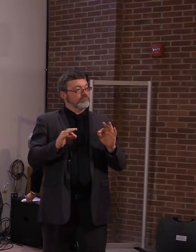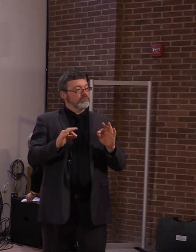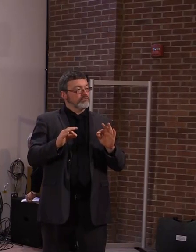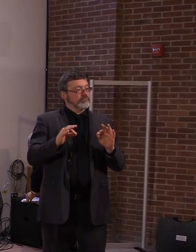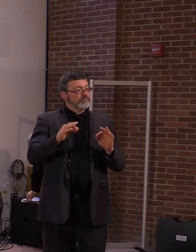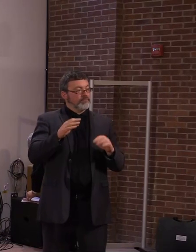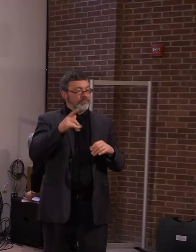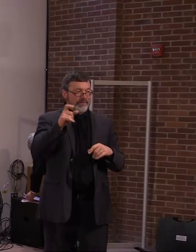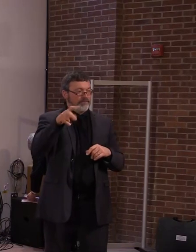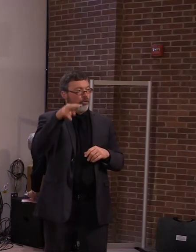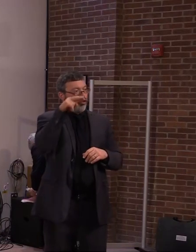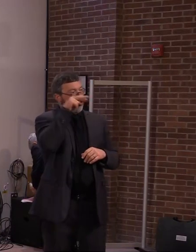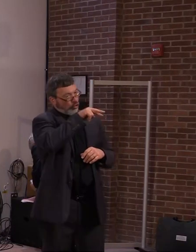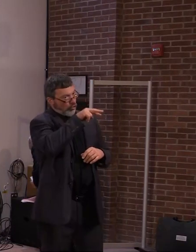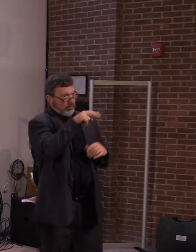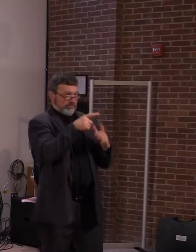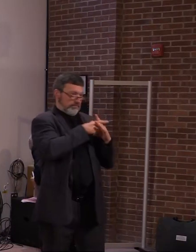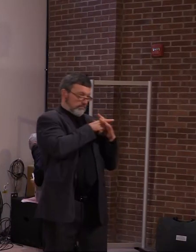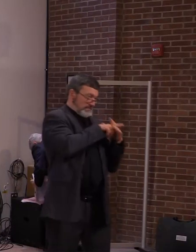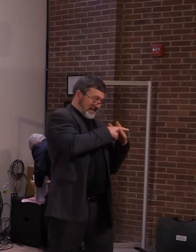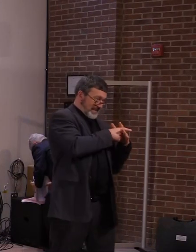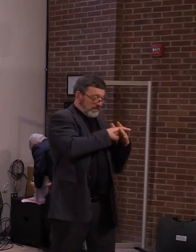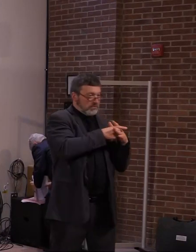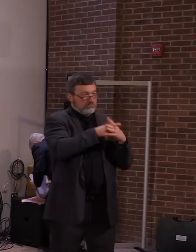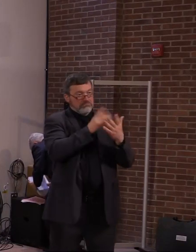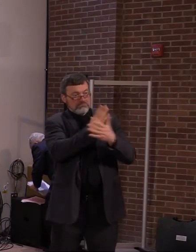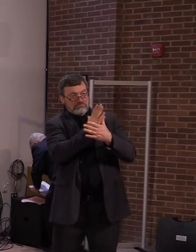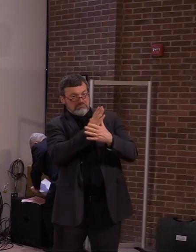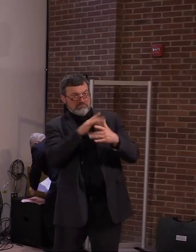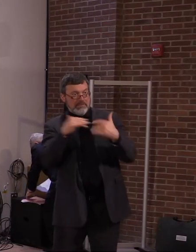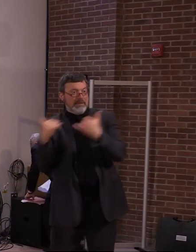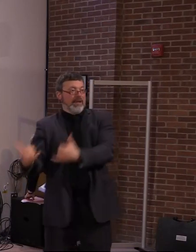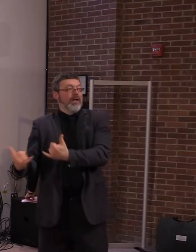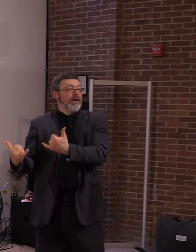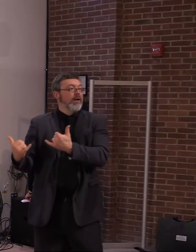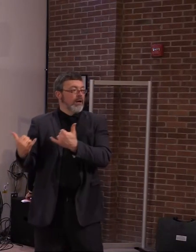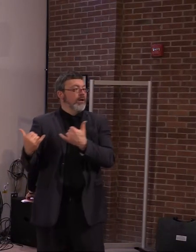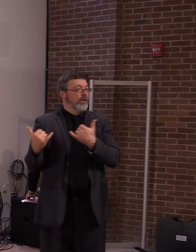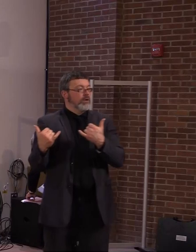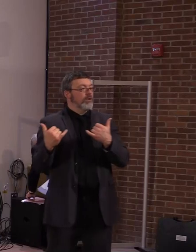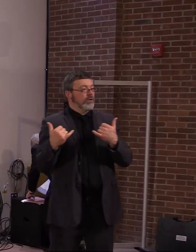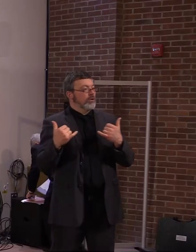relative to how we were doing previously. But many of these other states have really fallen off on testing. So,